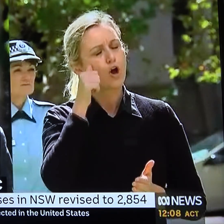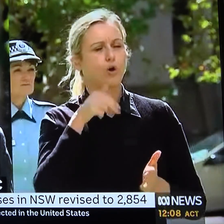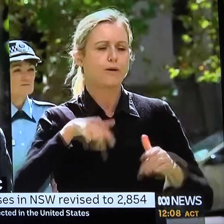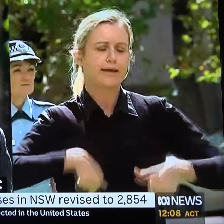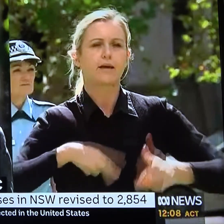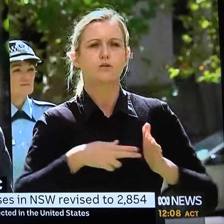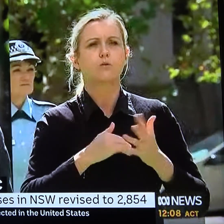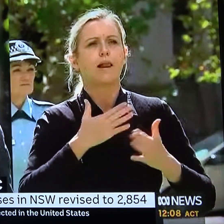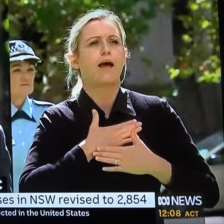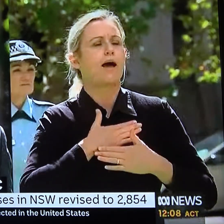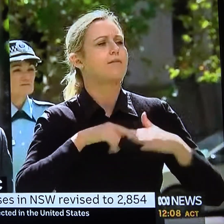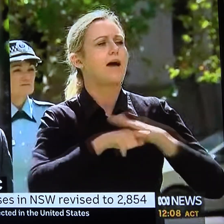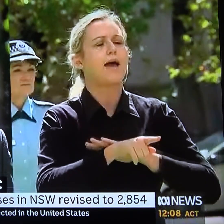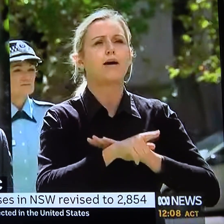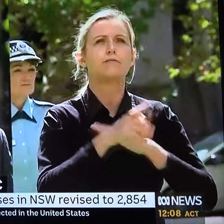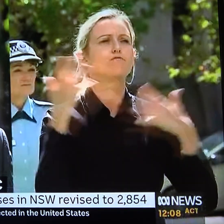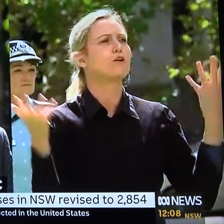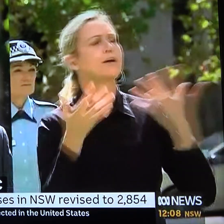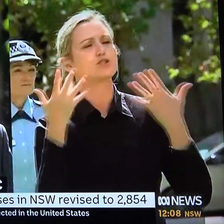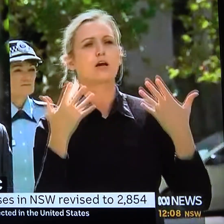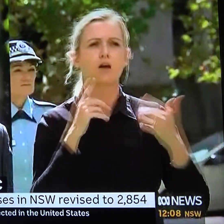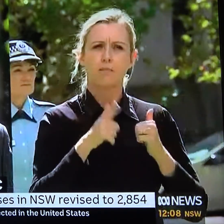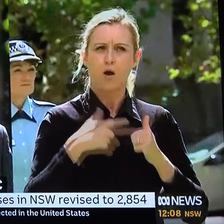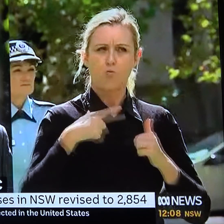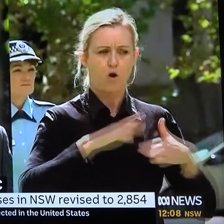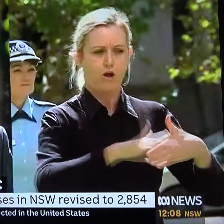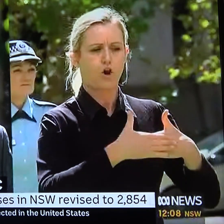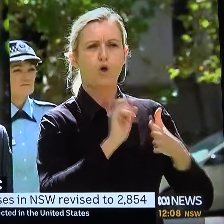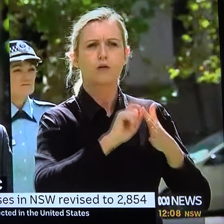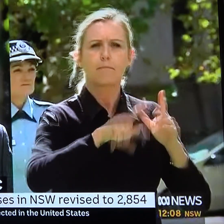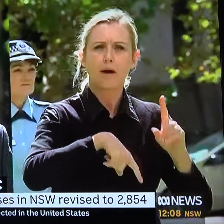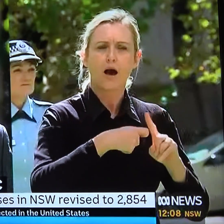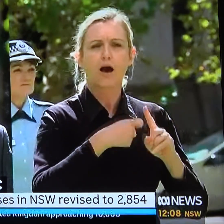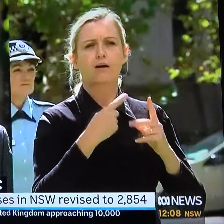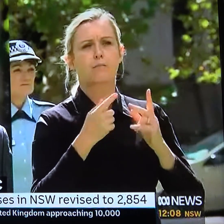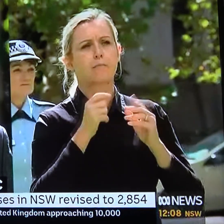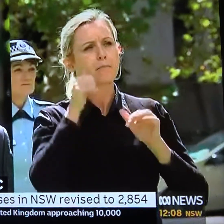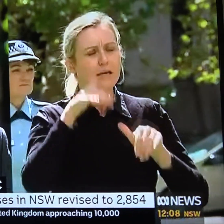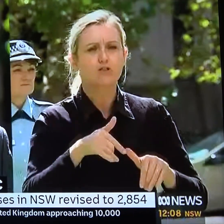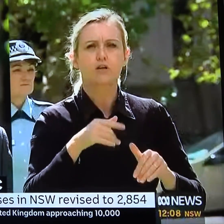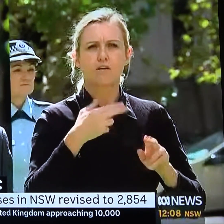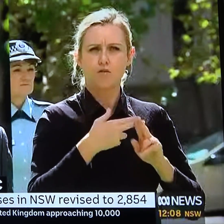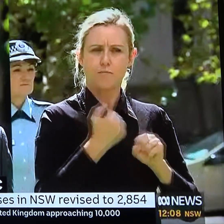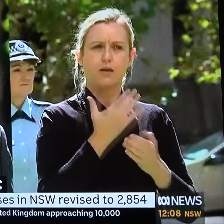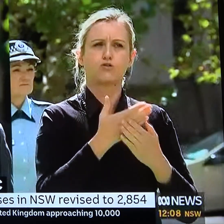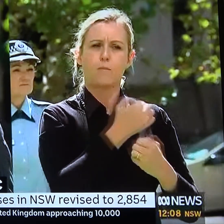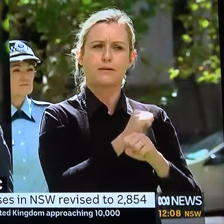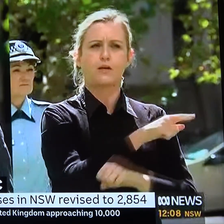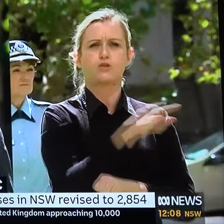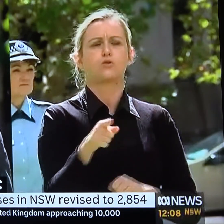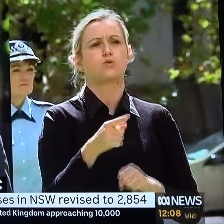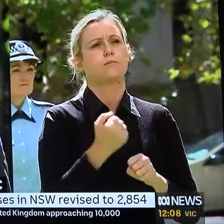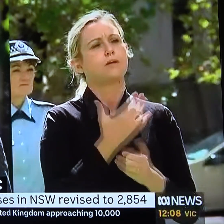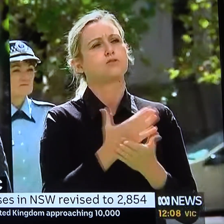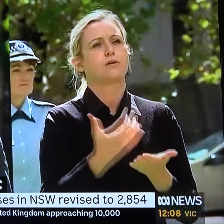and enjoy the sunshine, build up your immune system and your vitamin D, that's a good thing, but stay 1.5 metres away from the